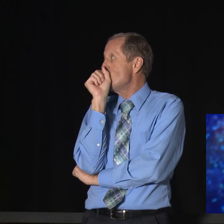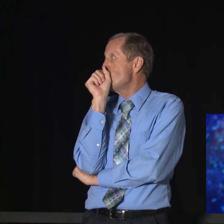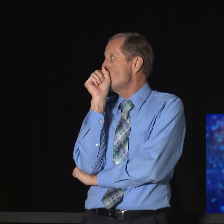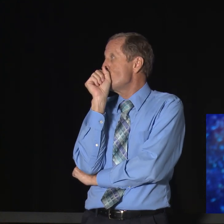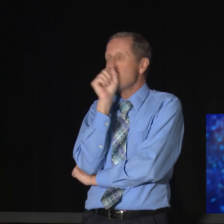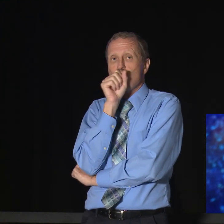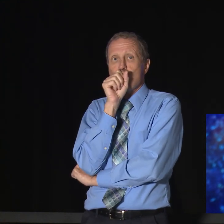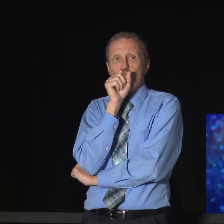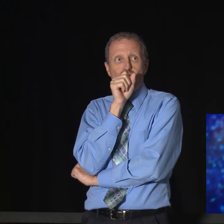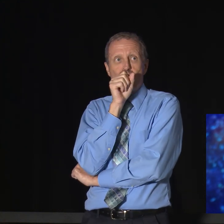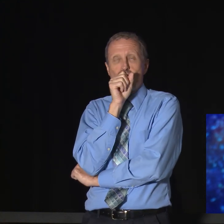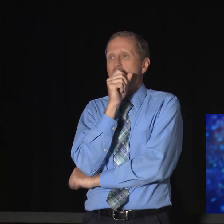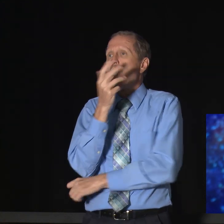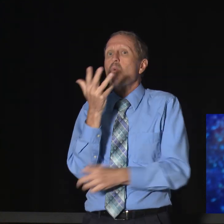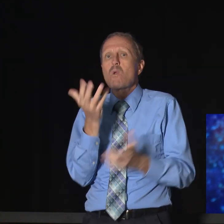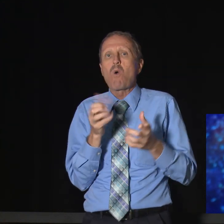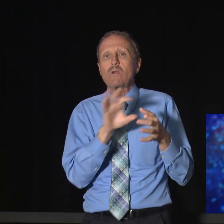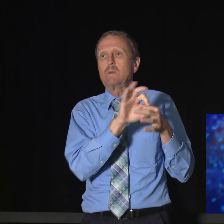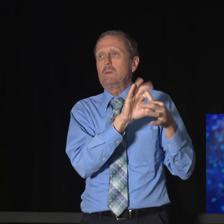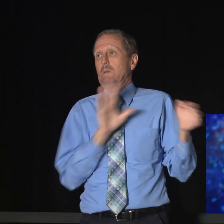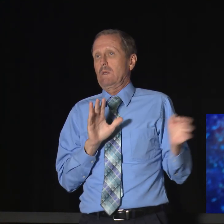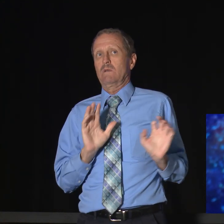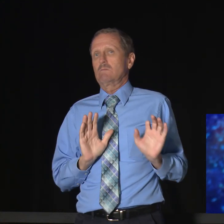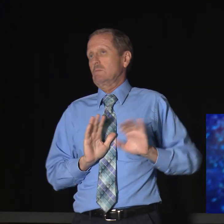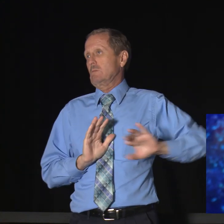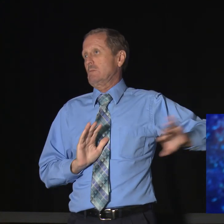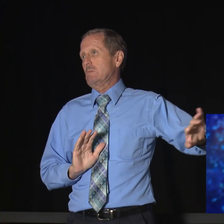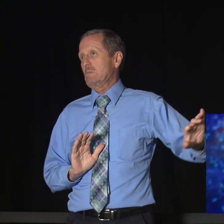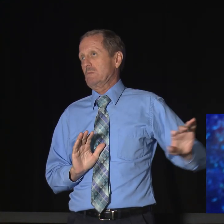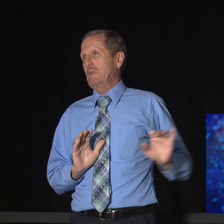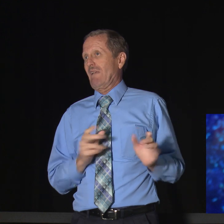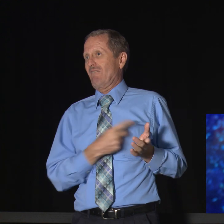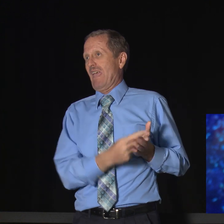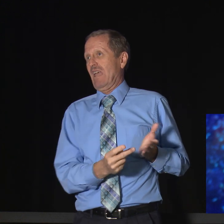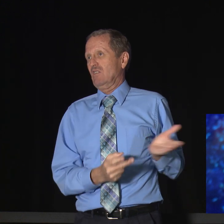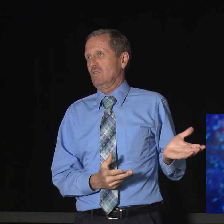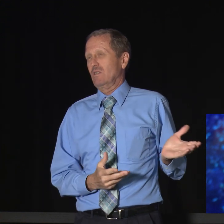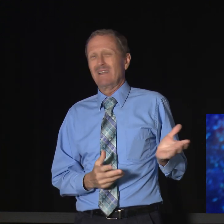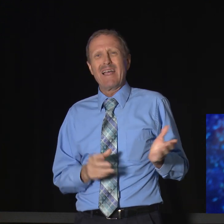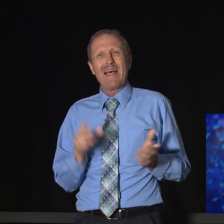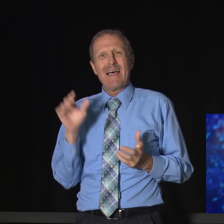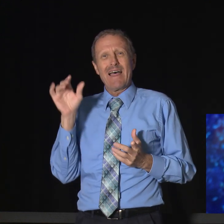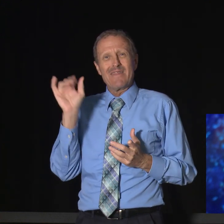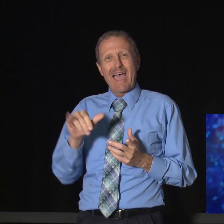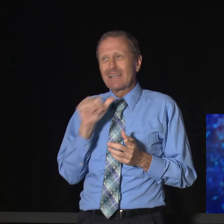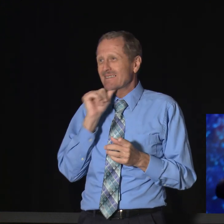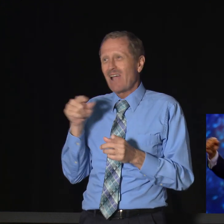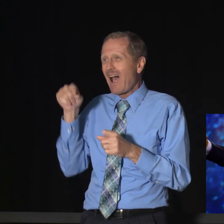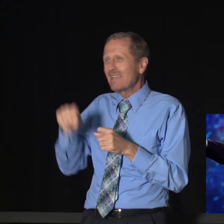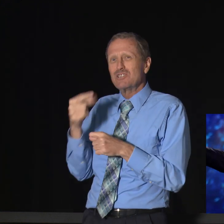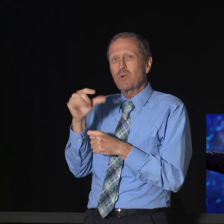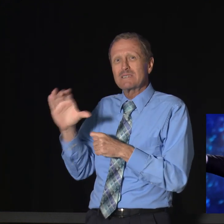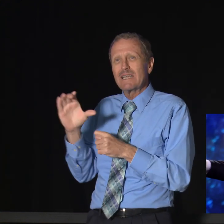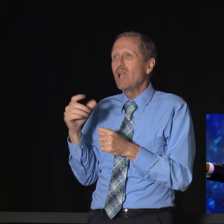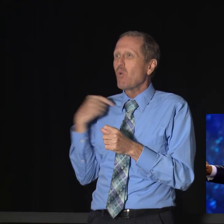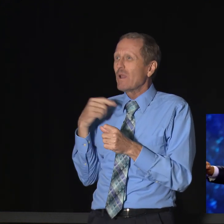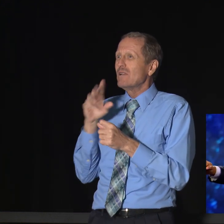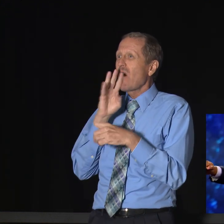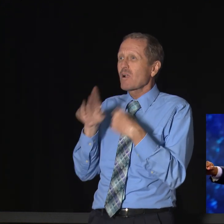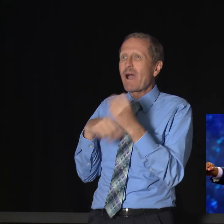because we want to disassociate ourselves from that failure. That's not what we're about. We're about